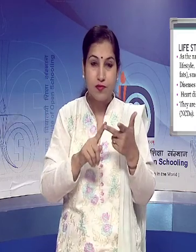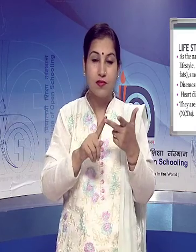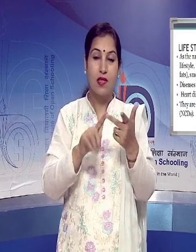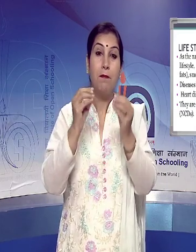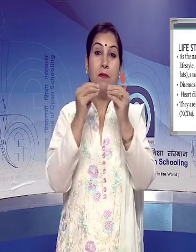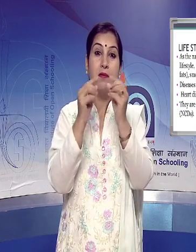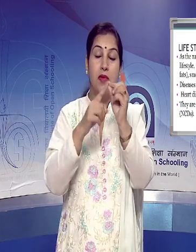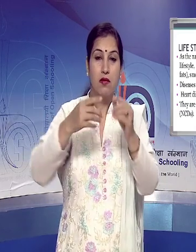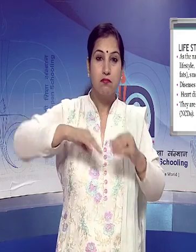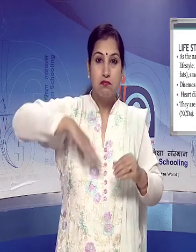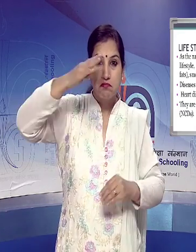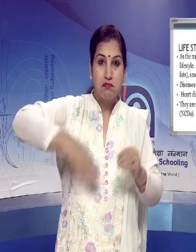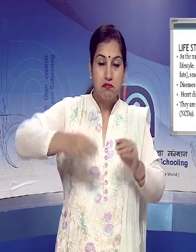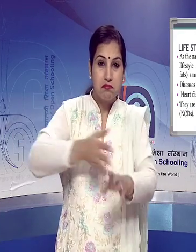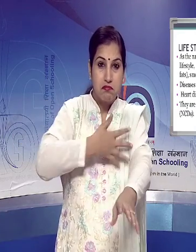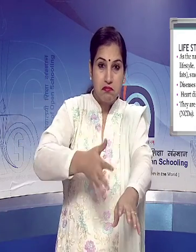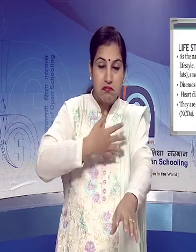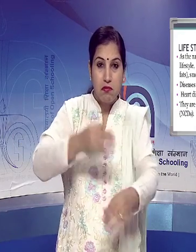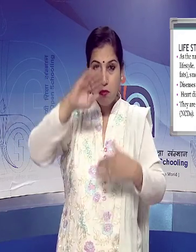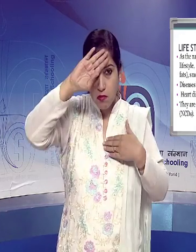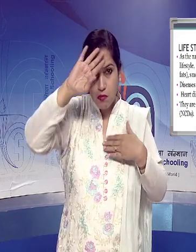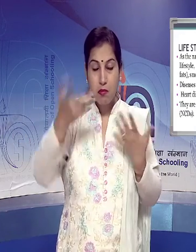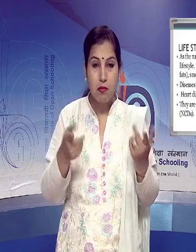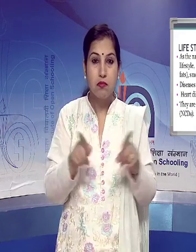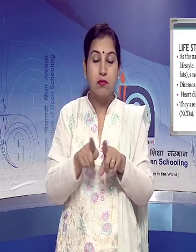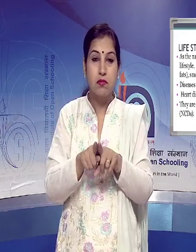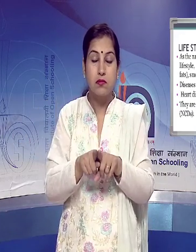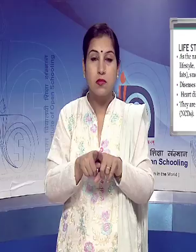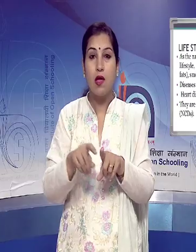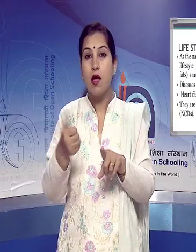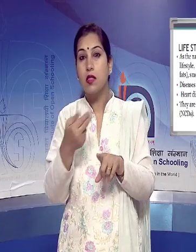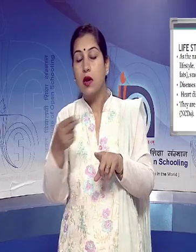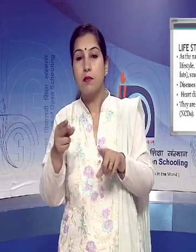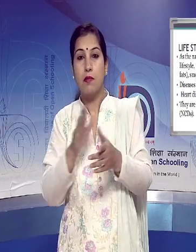hypertension, its other name is high BP,